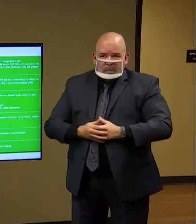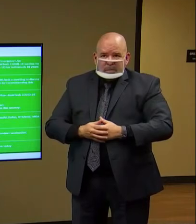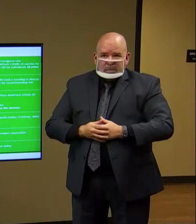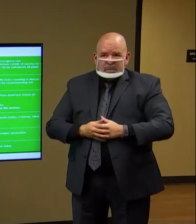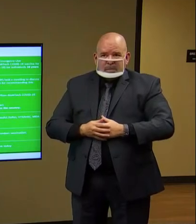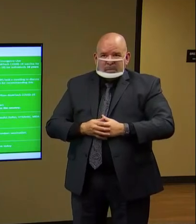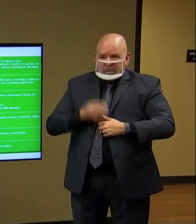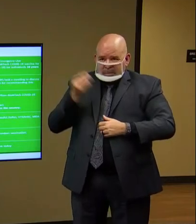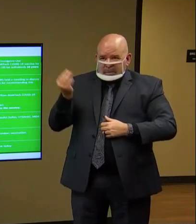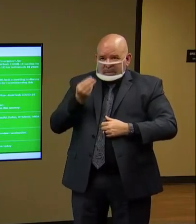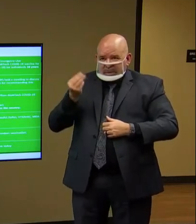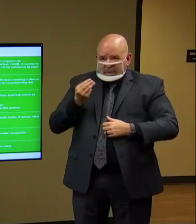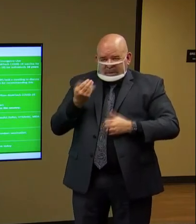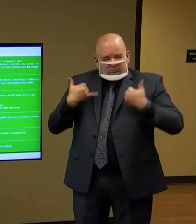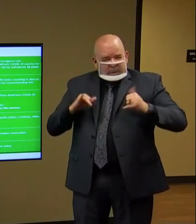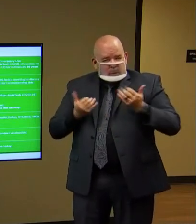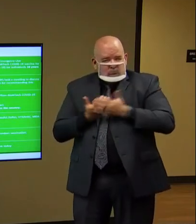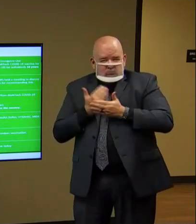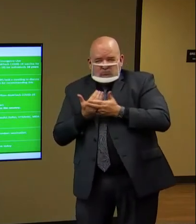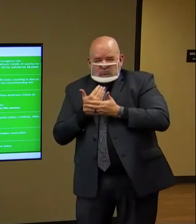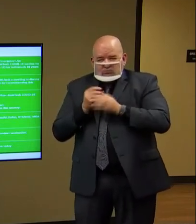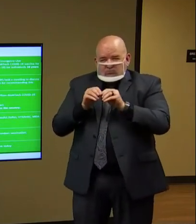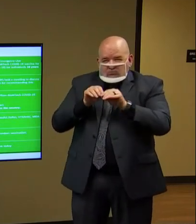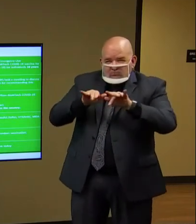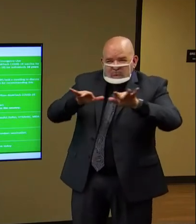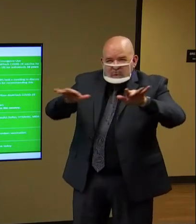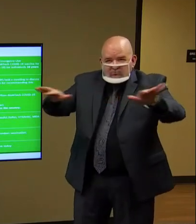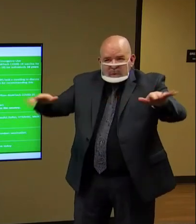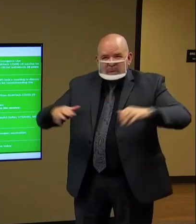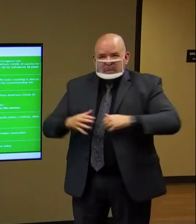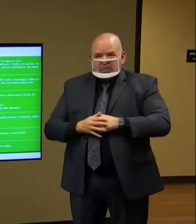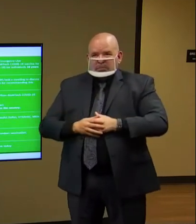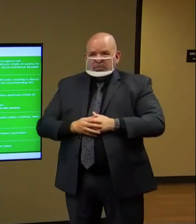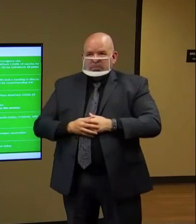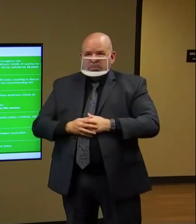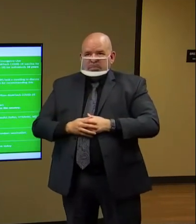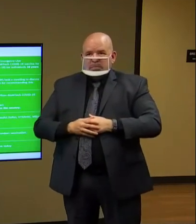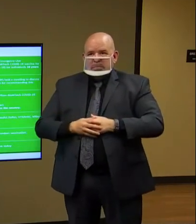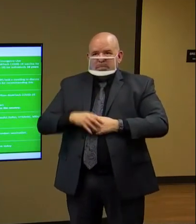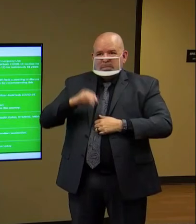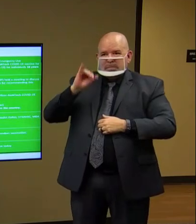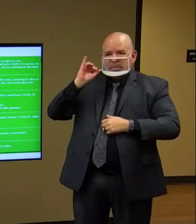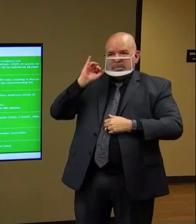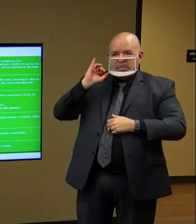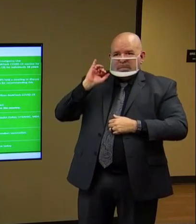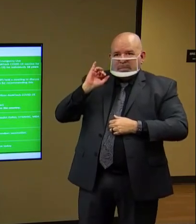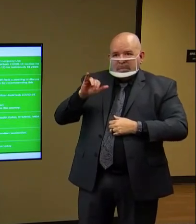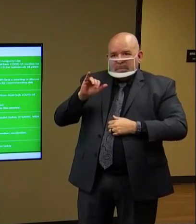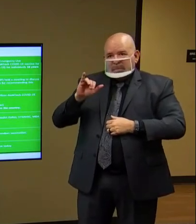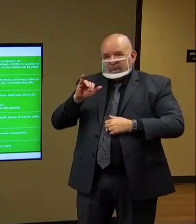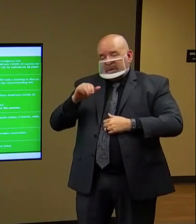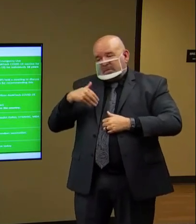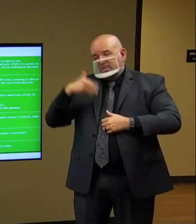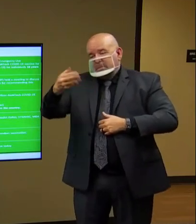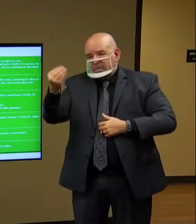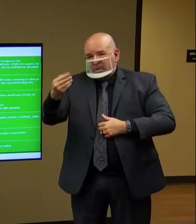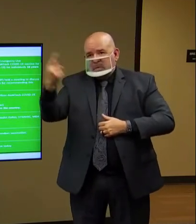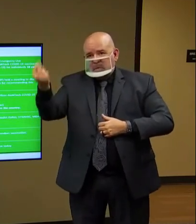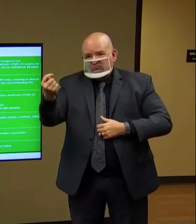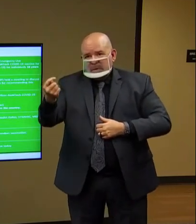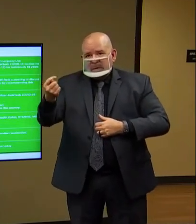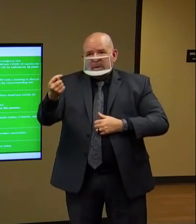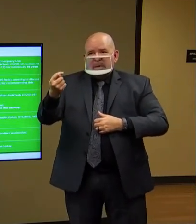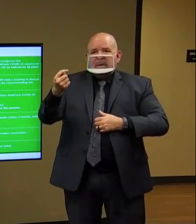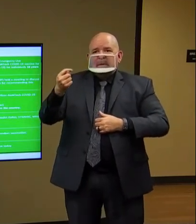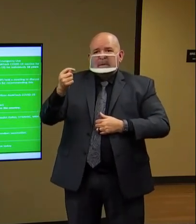received that first day, as I mentioned. Methodist Dallas was one of those 4. Then the next day, Tuesday, 19 additional hospitals, including the